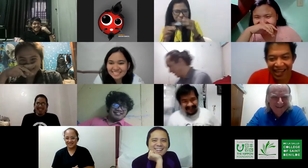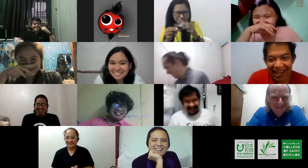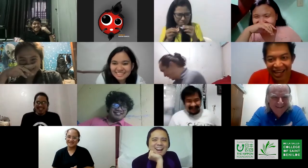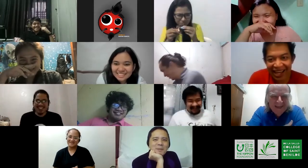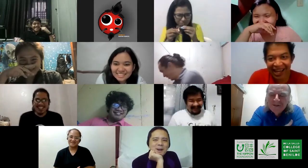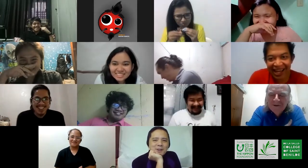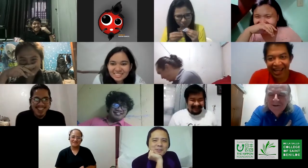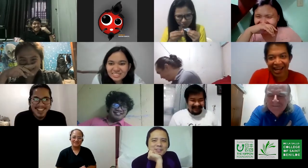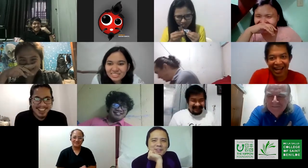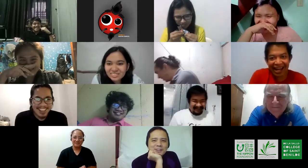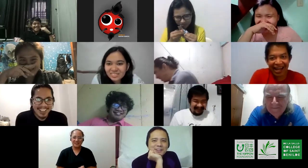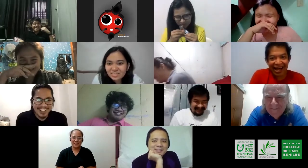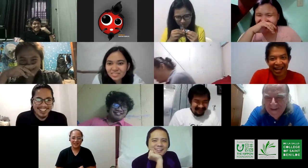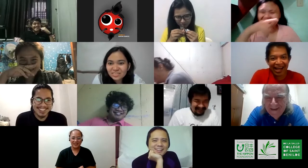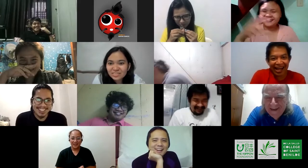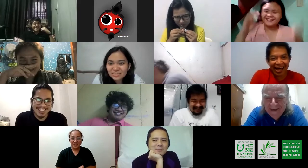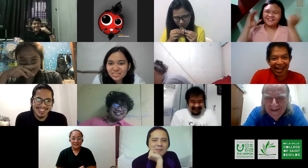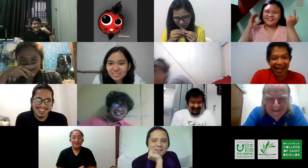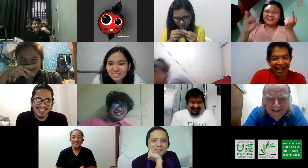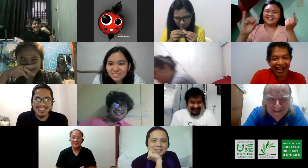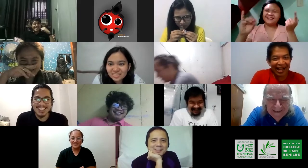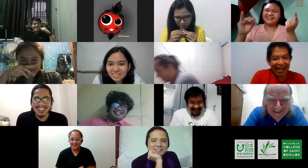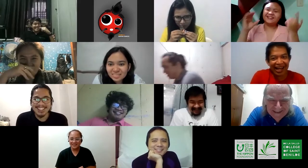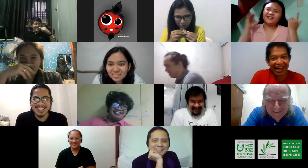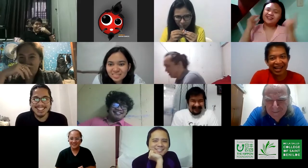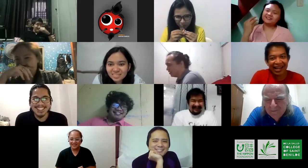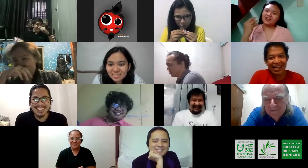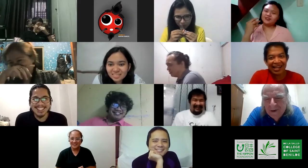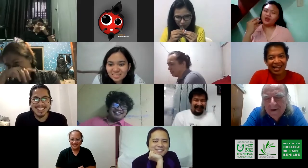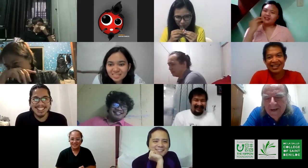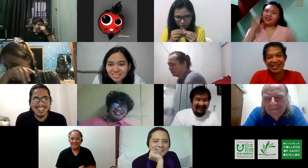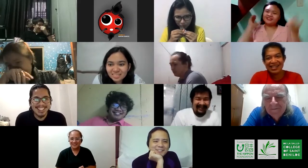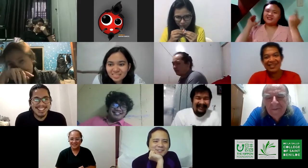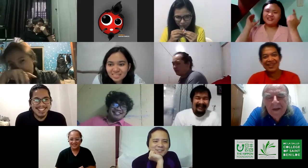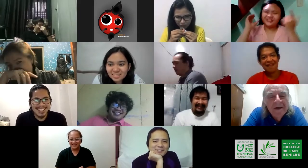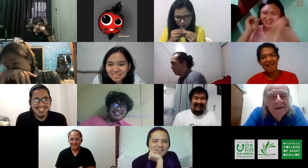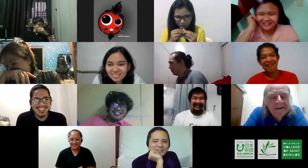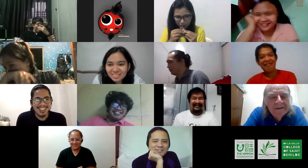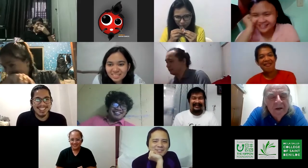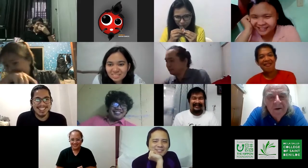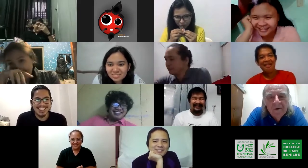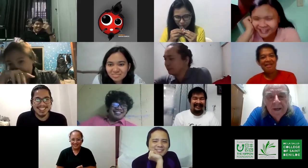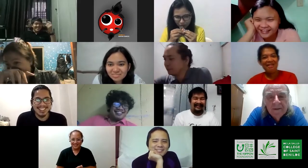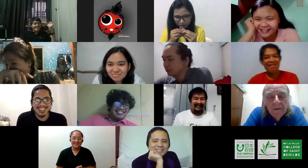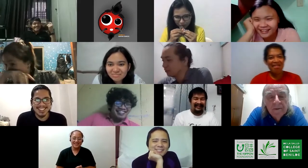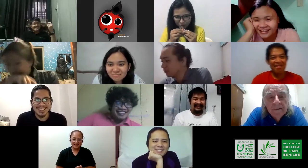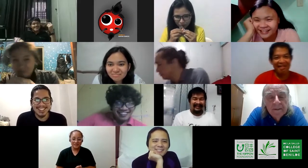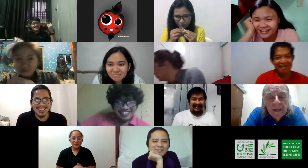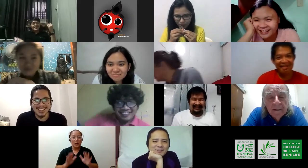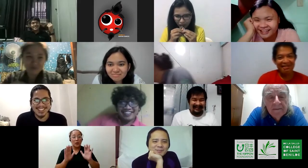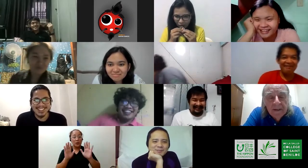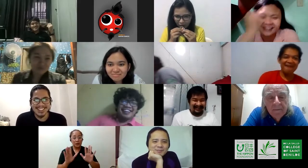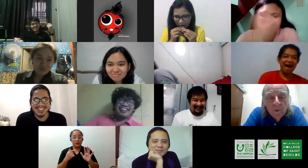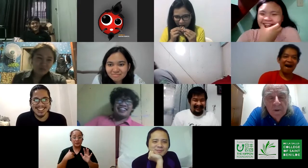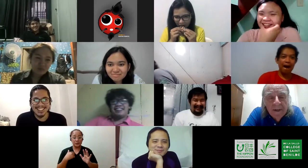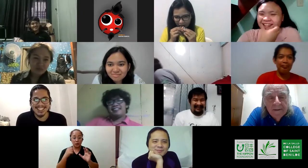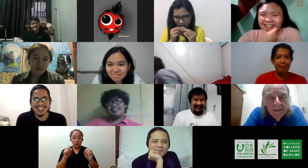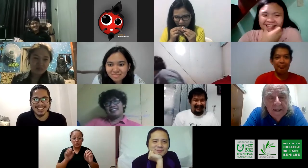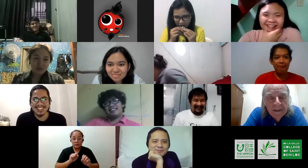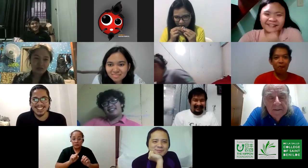I'm Tastes hungry, good. sir. I'm Yes, hungry, sir. Okay. So, okay, so does that explain more about the test?